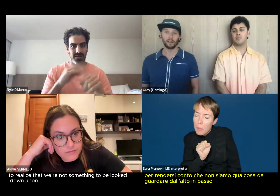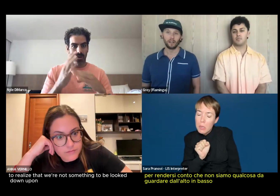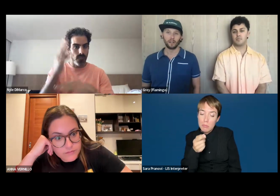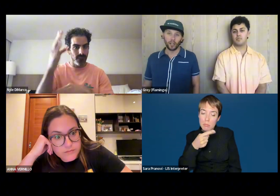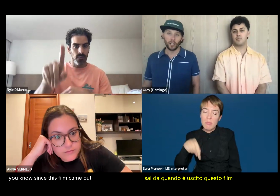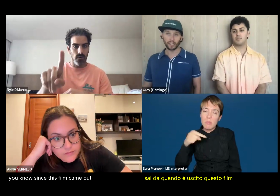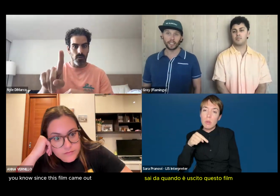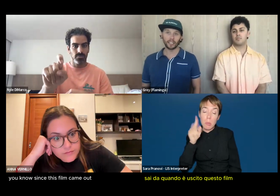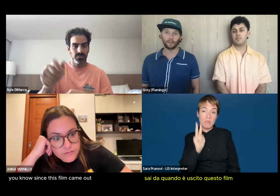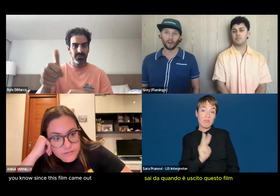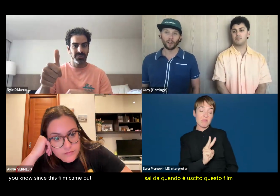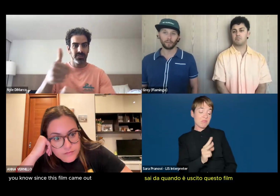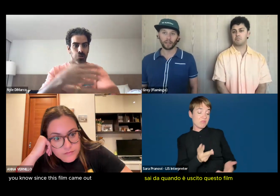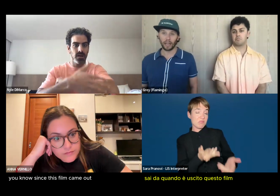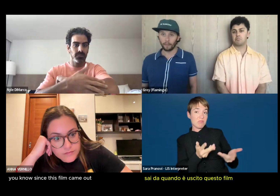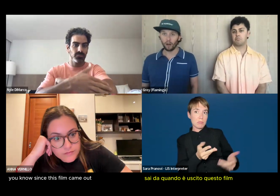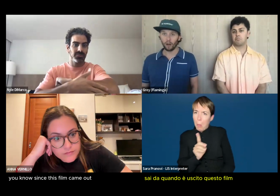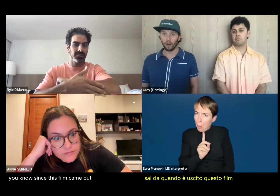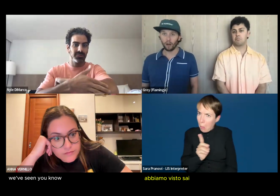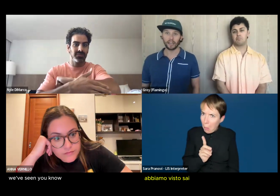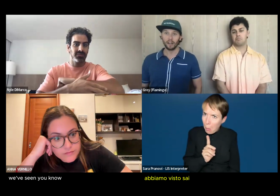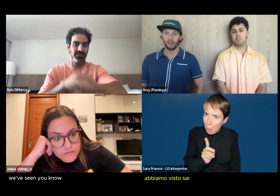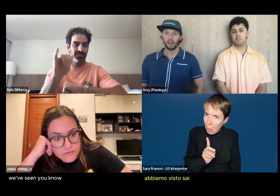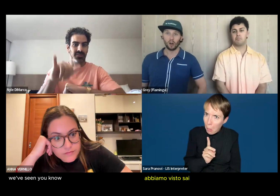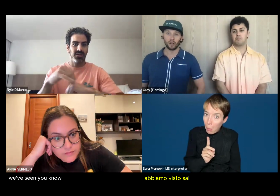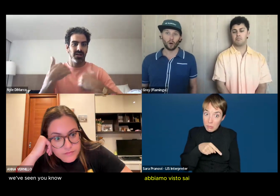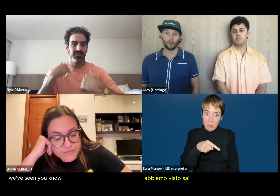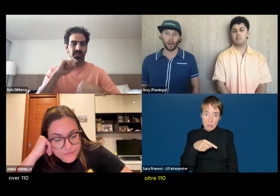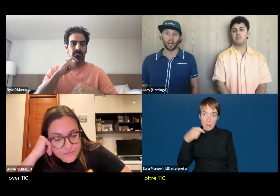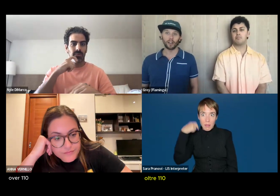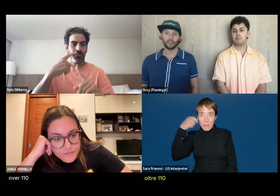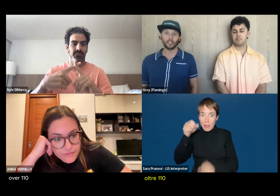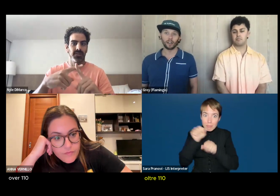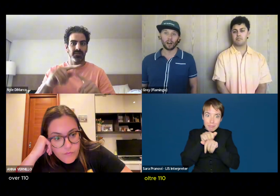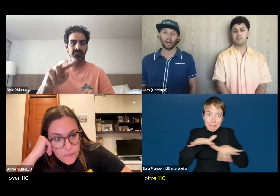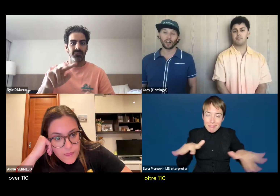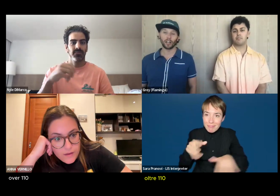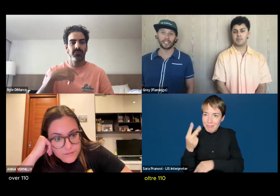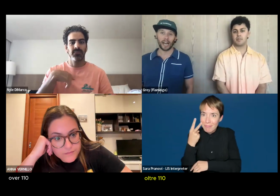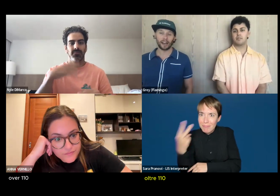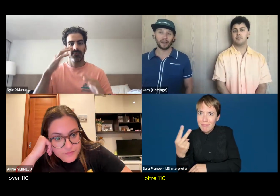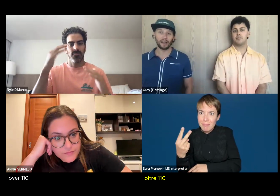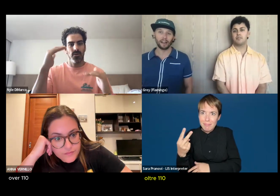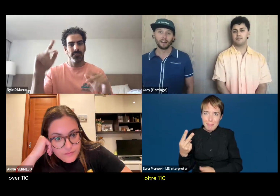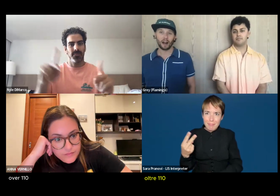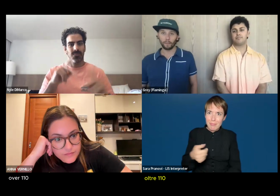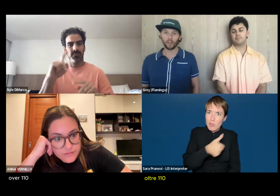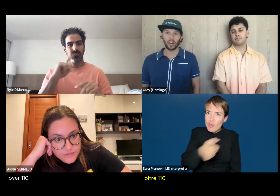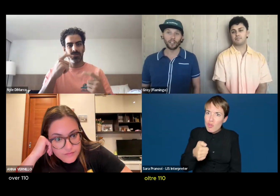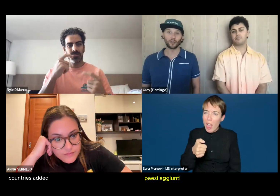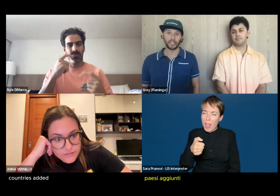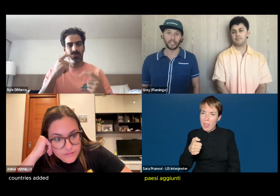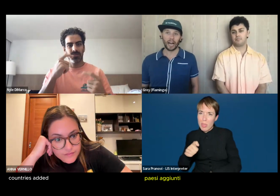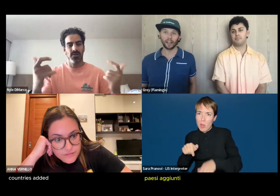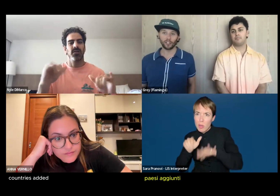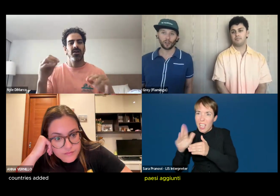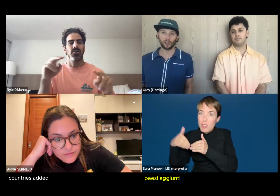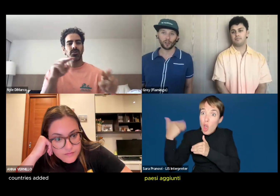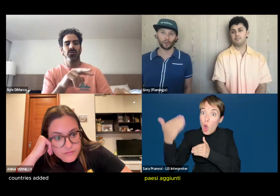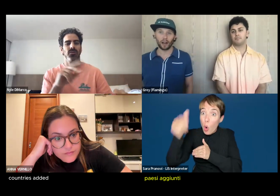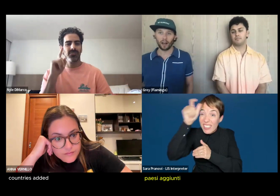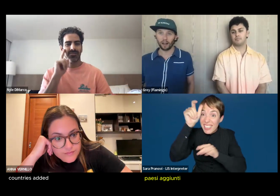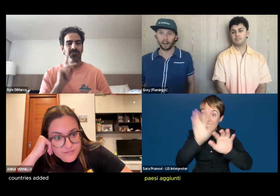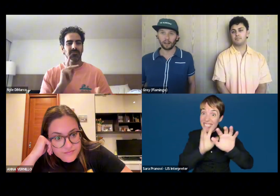upon. You know, since this film came out, we've seen, you know, over 110 countries